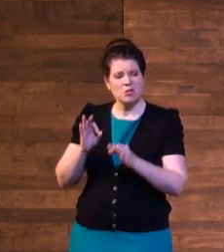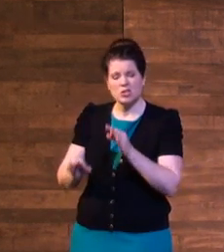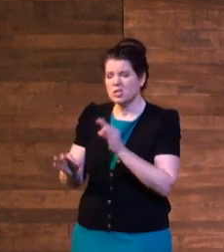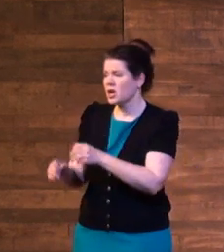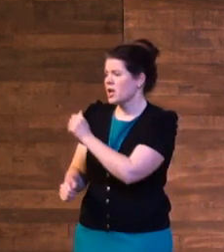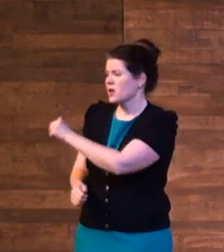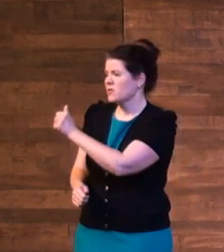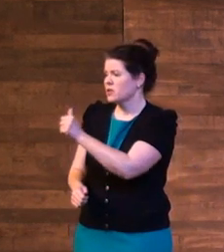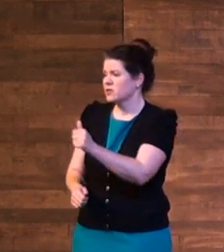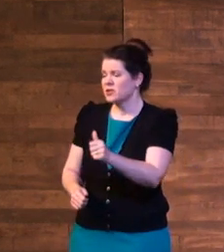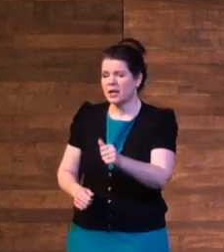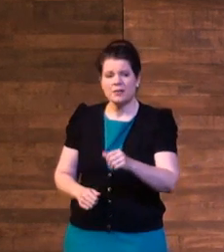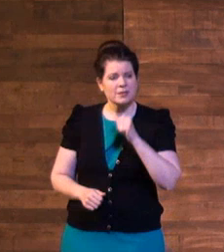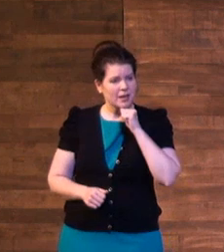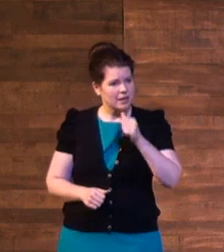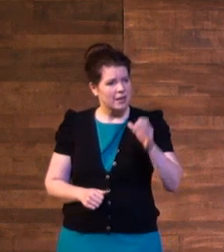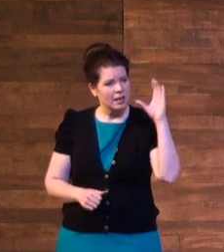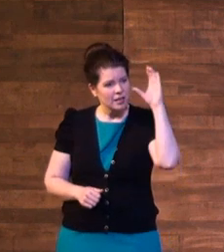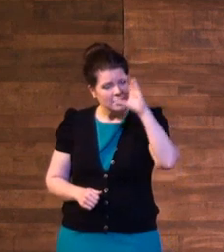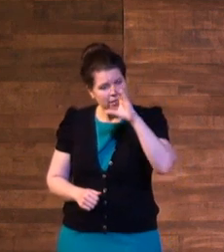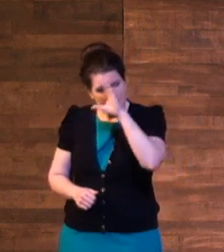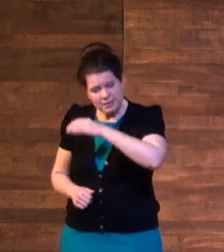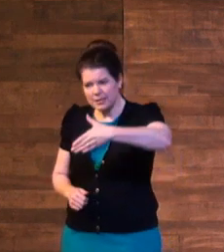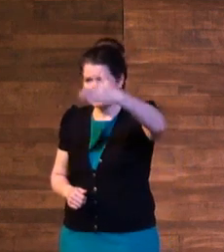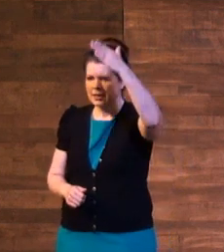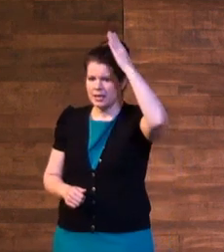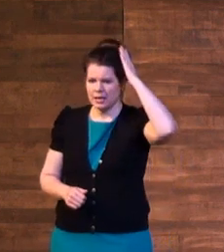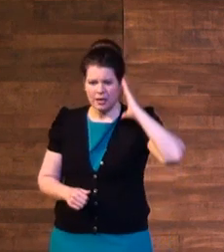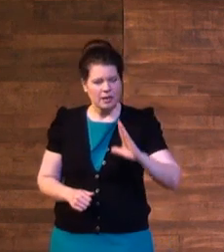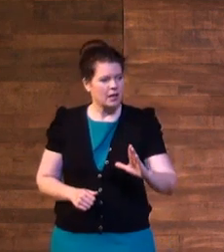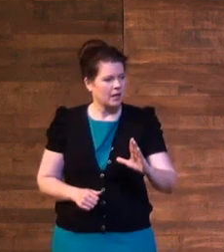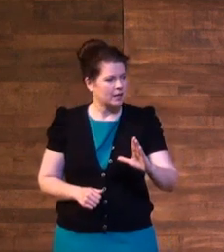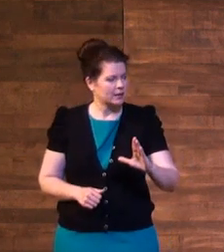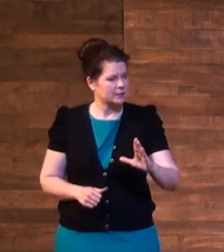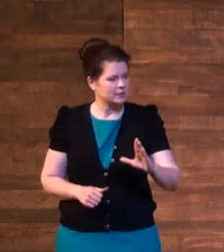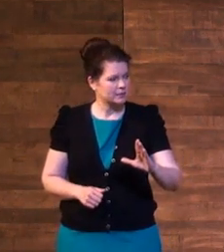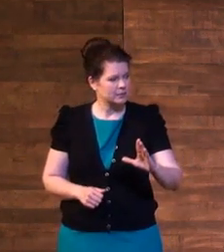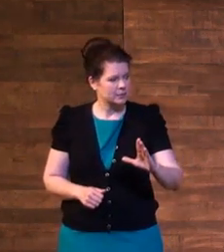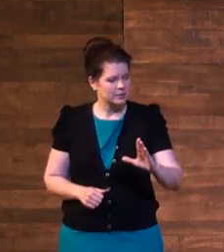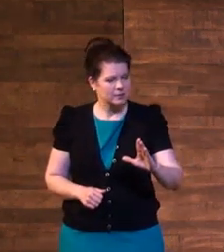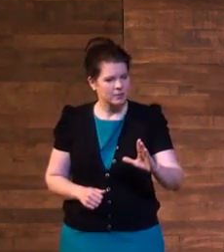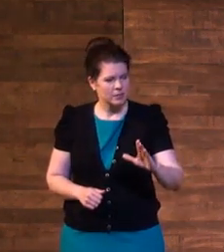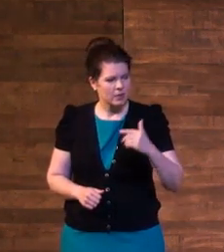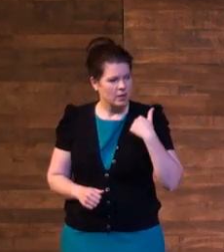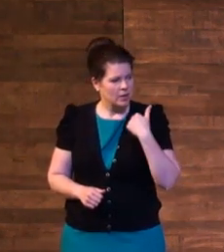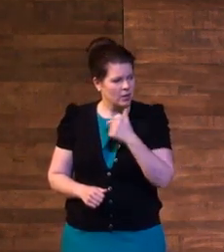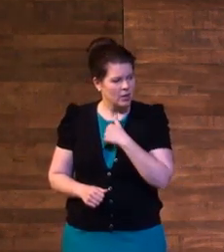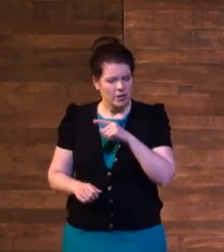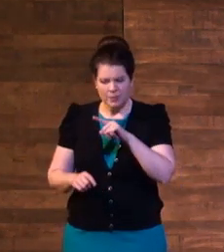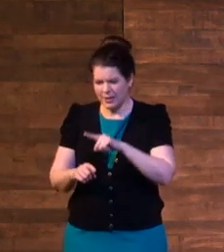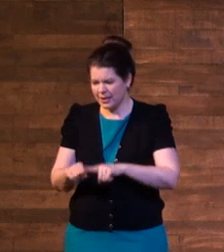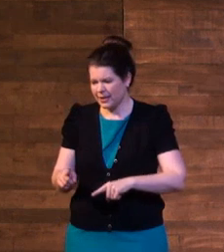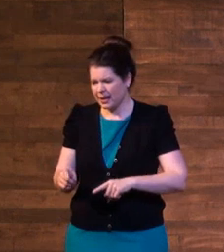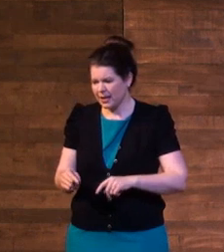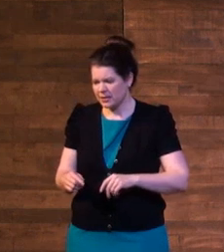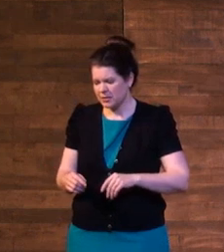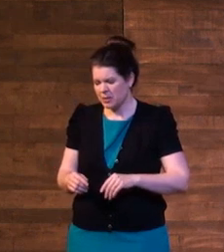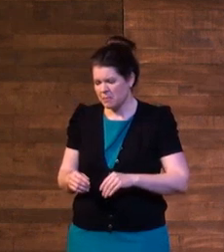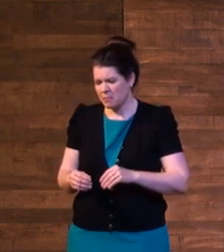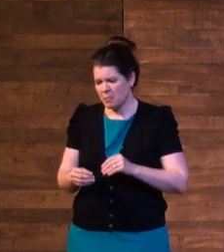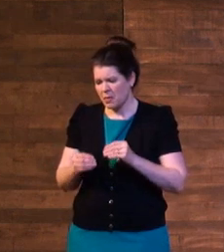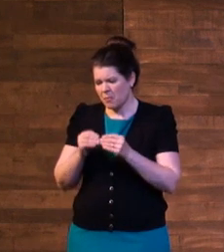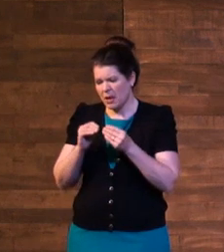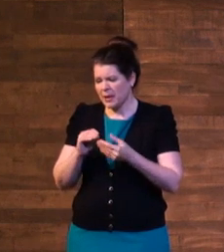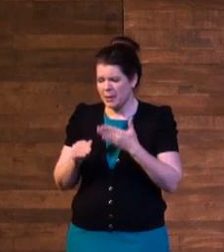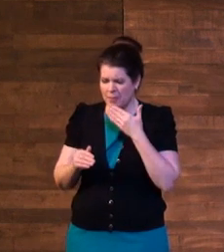making. And that's a big problem that you and I can't take a huge bite out of, but we can do something in our day-to-day,